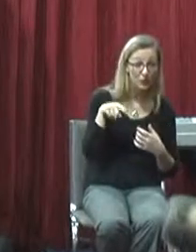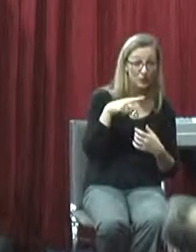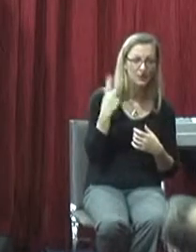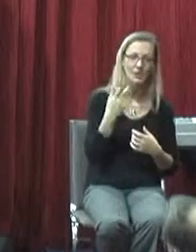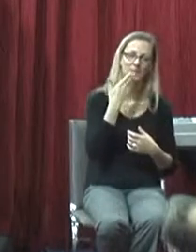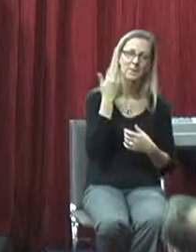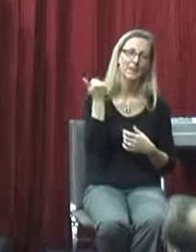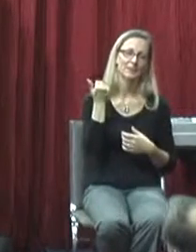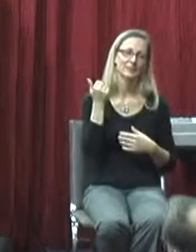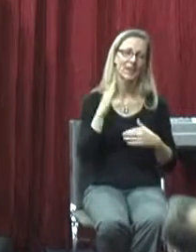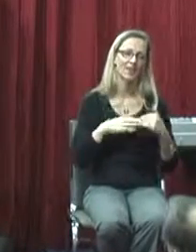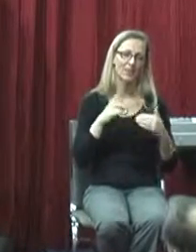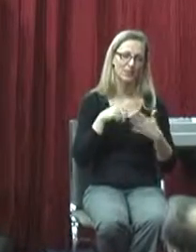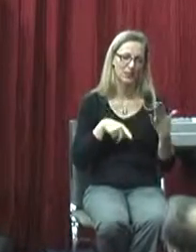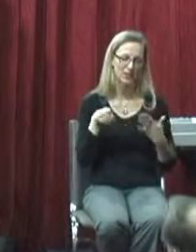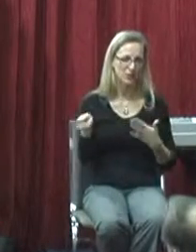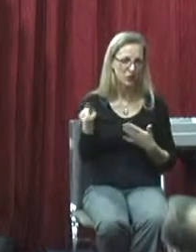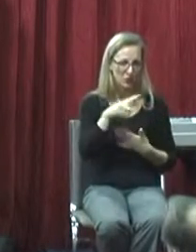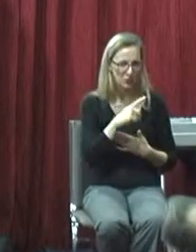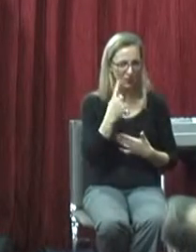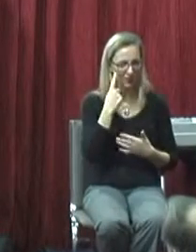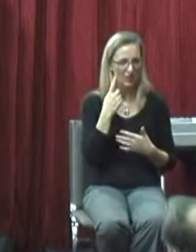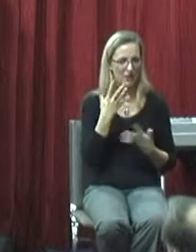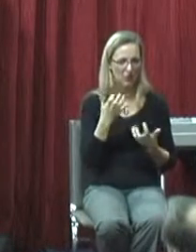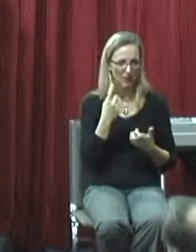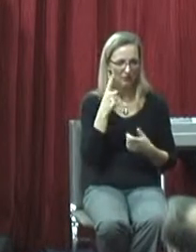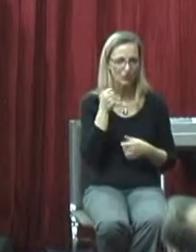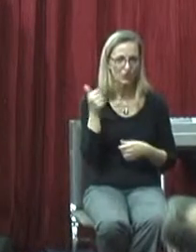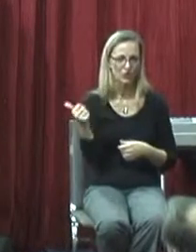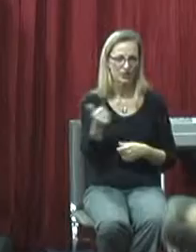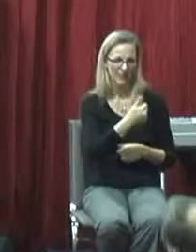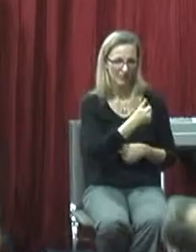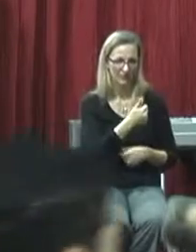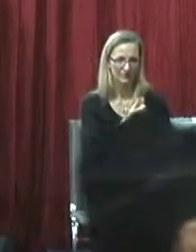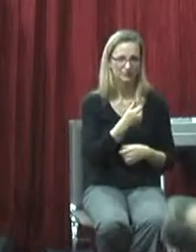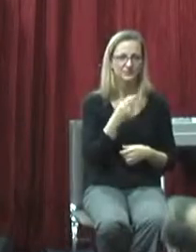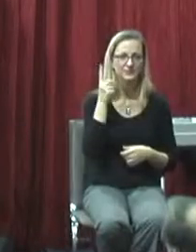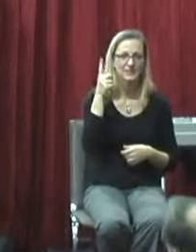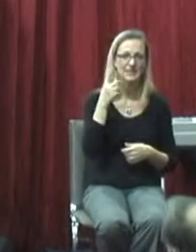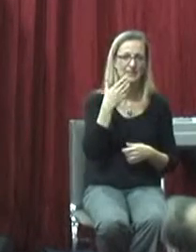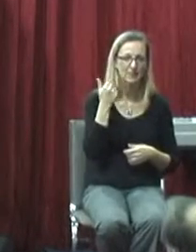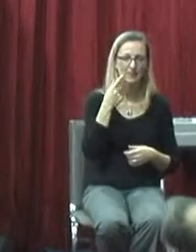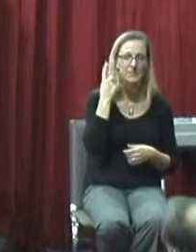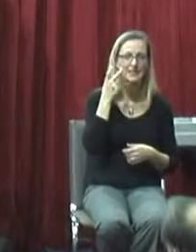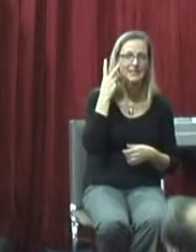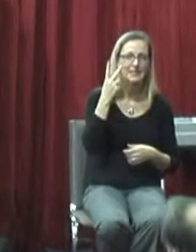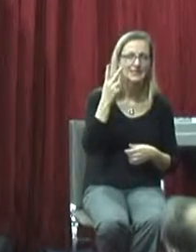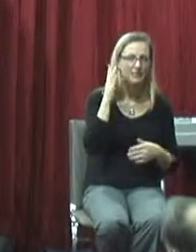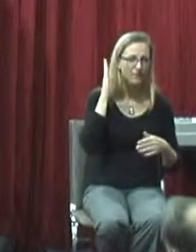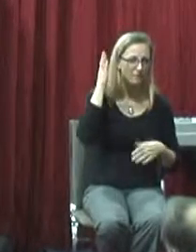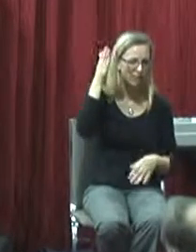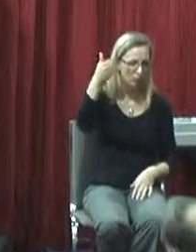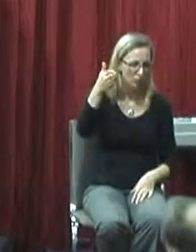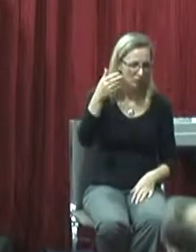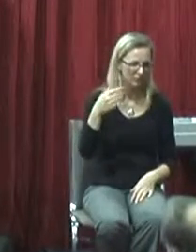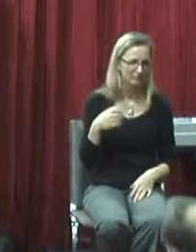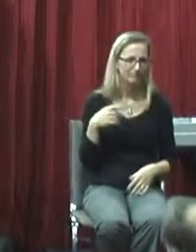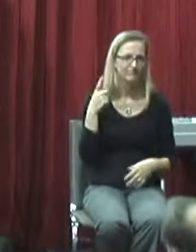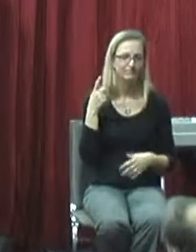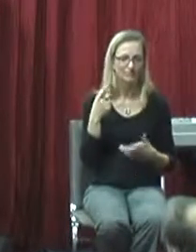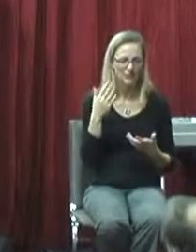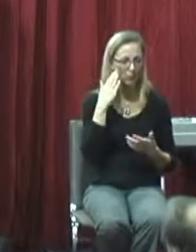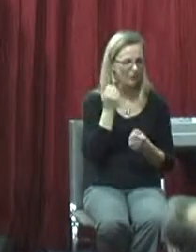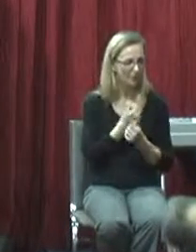better than what you thought you wanted for yourself. He knows better because he can see the future. He is